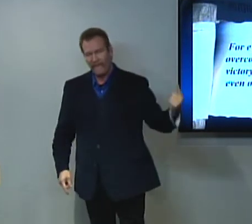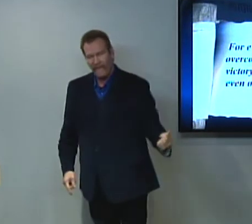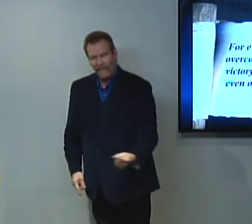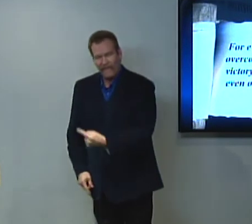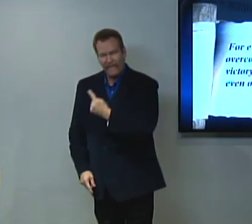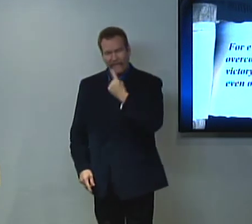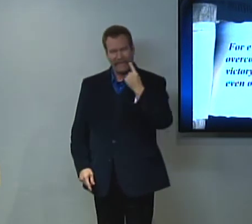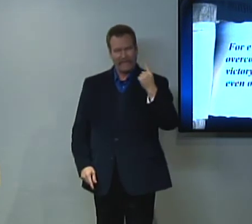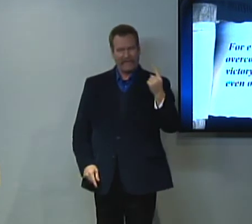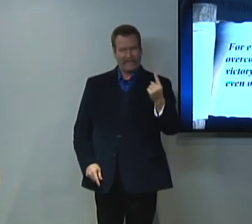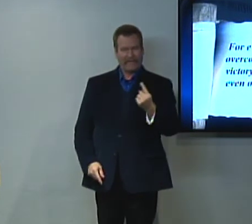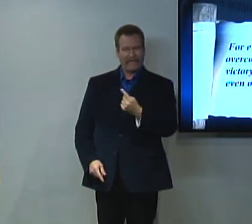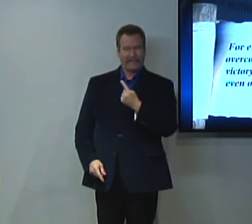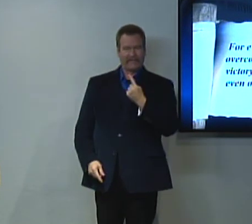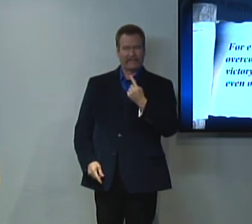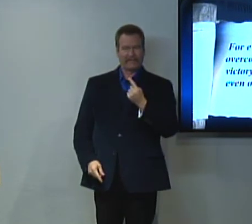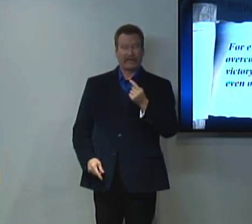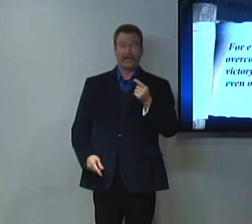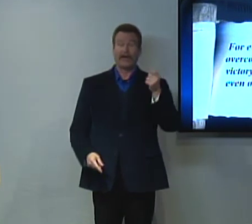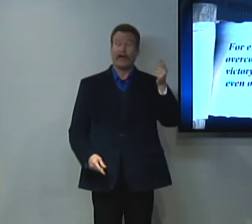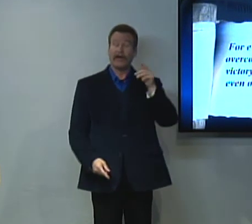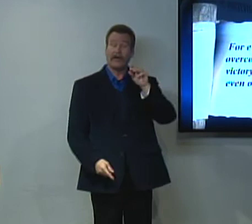Jesus said, "Lo, I heard you always."